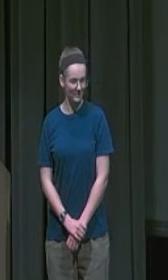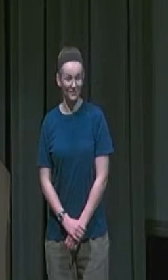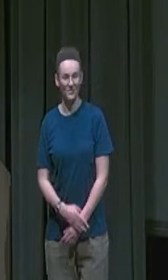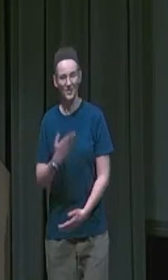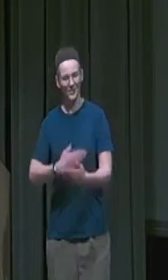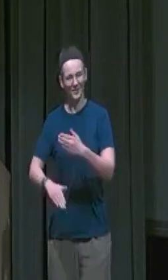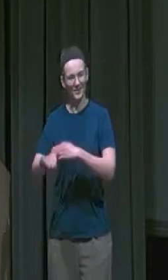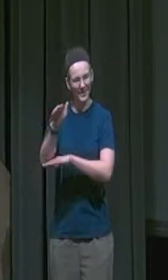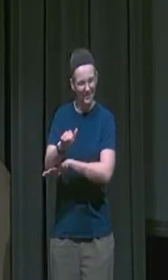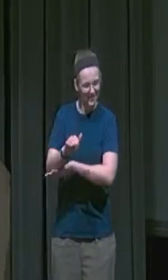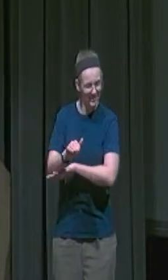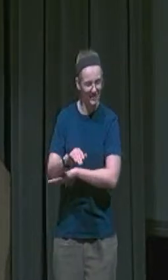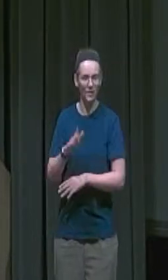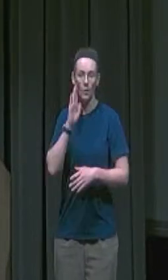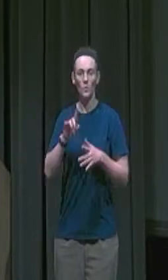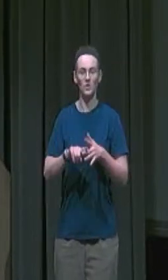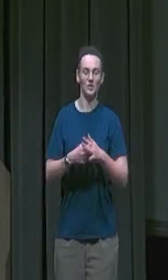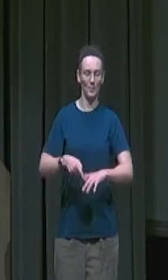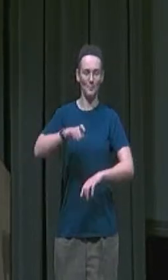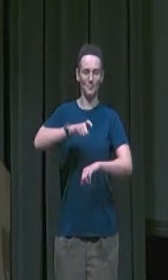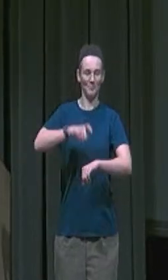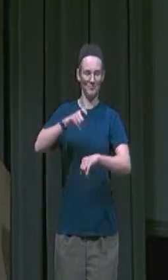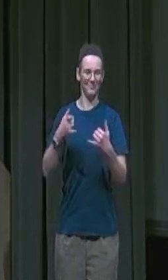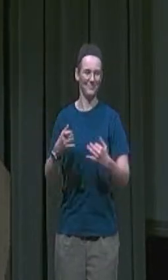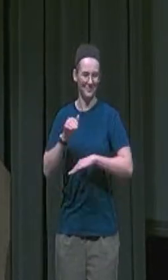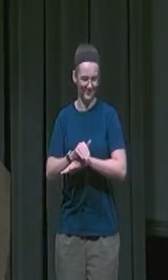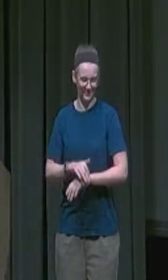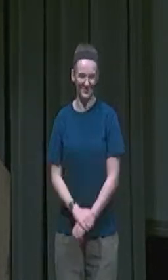Good evening. We're going to get started right on time tonight.